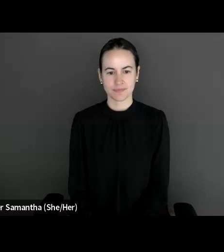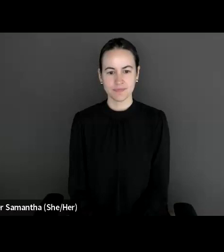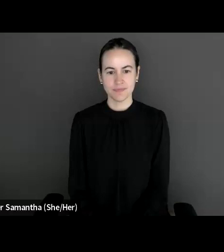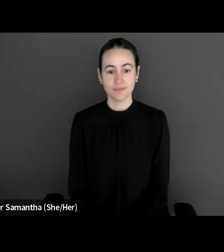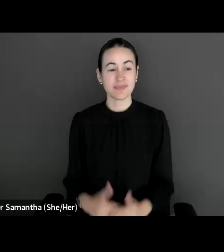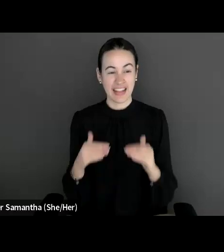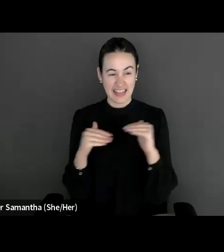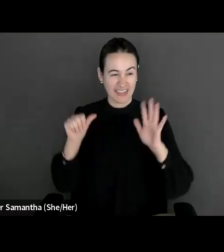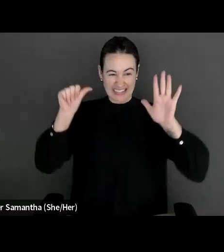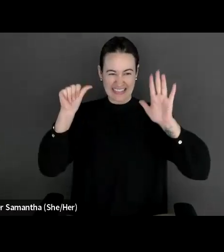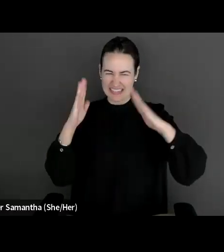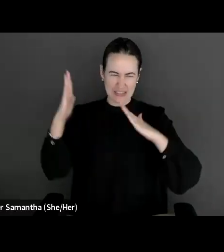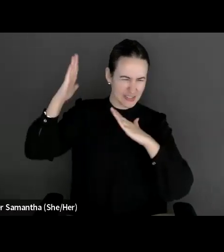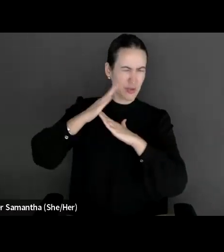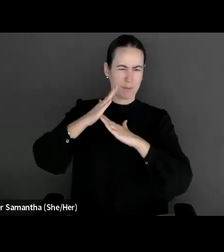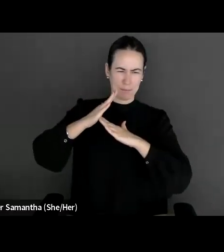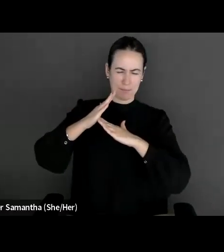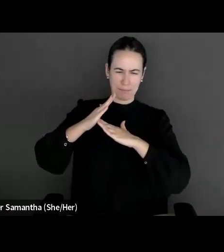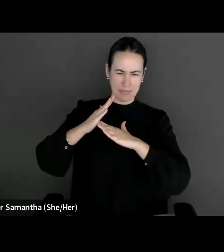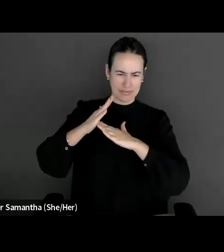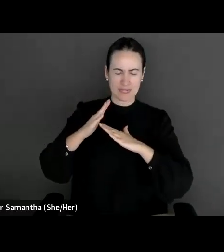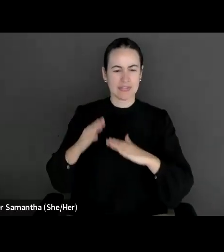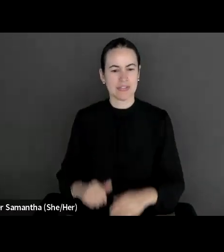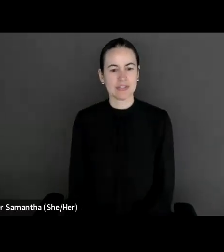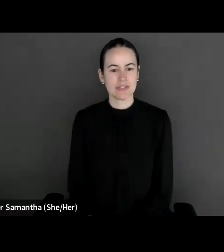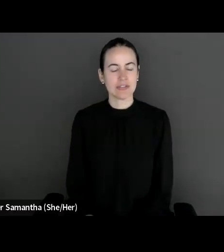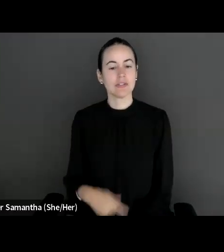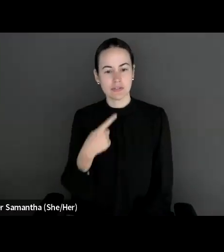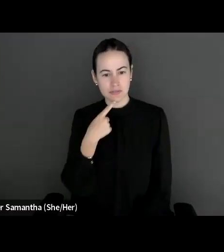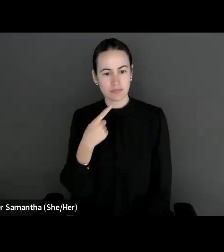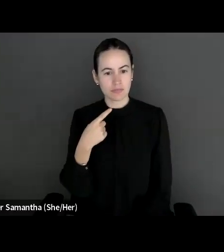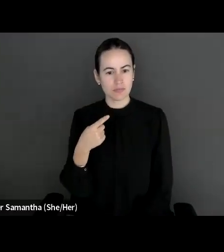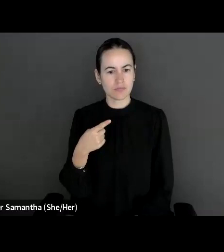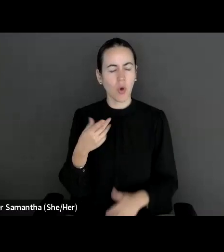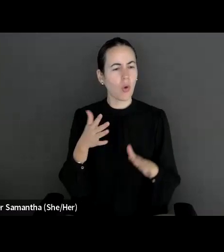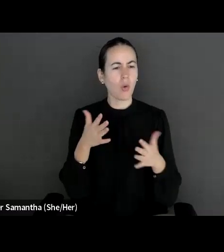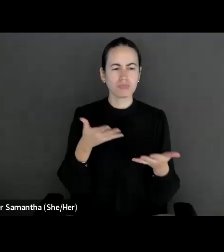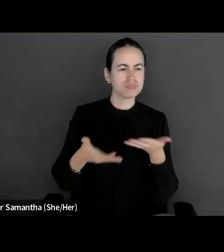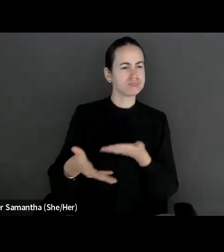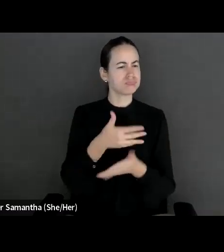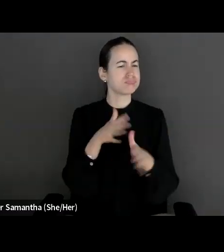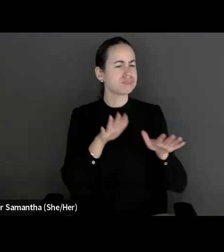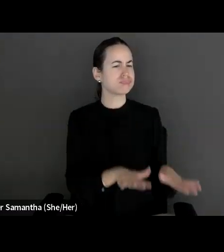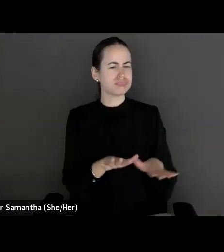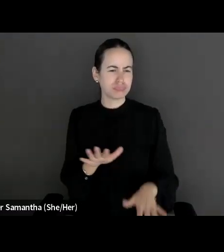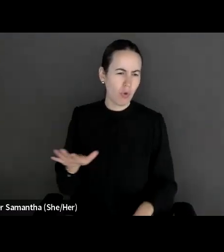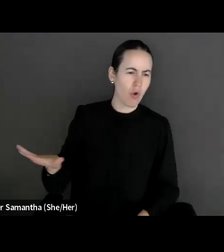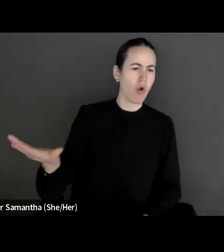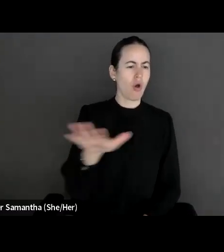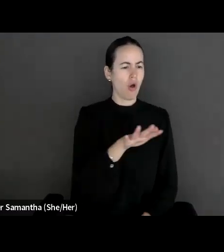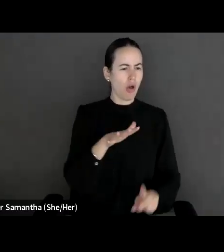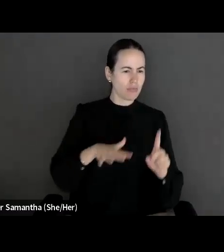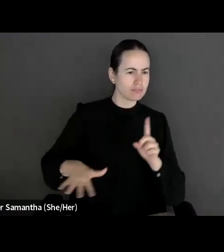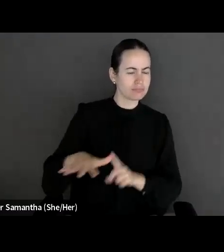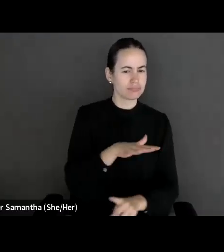the highest level, the descriptors read, interacts with ease in nearly all situations, is sensible to verbal and